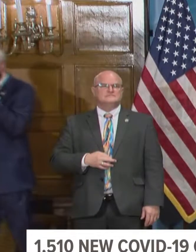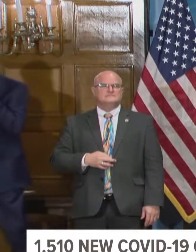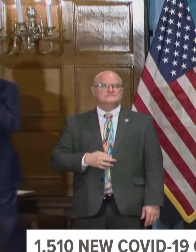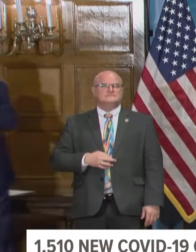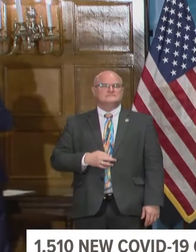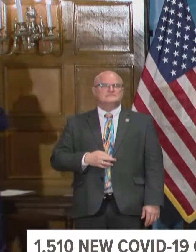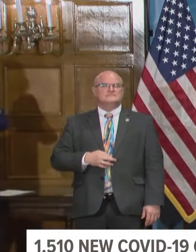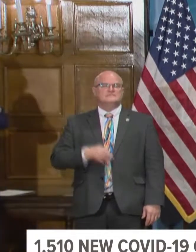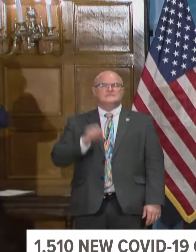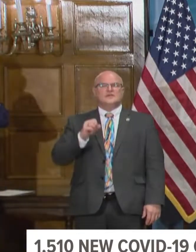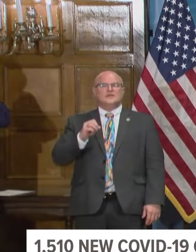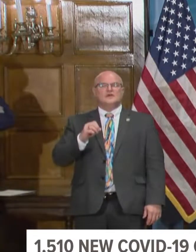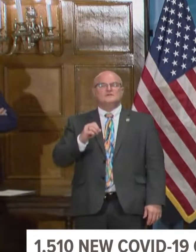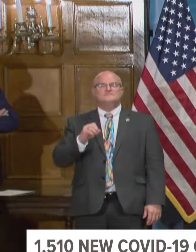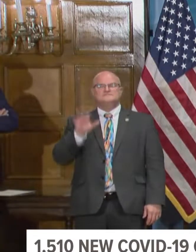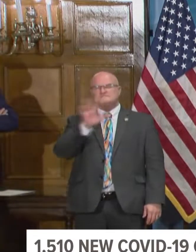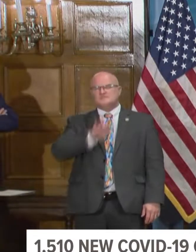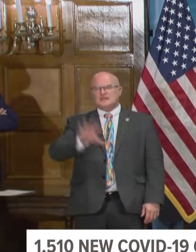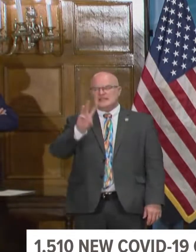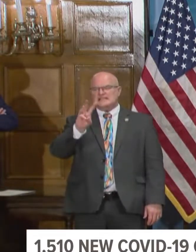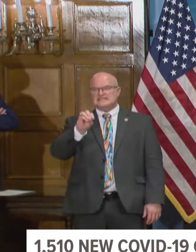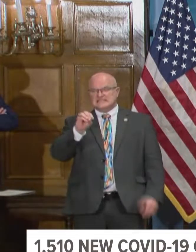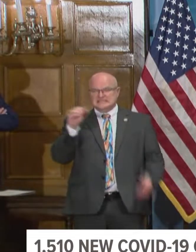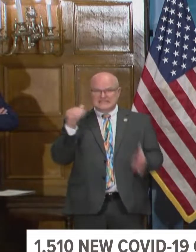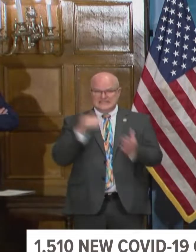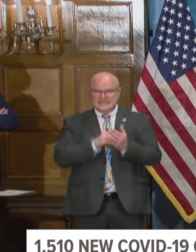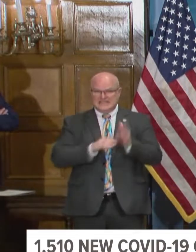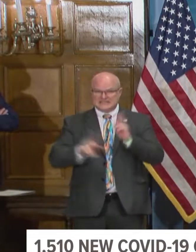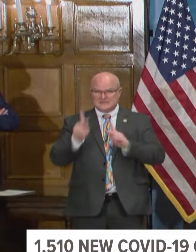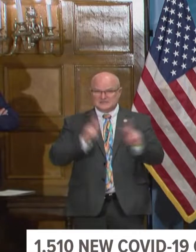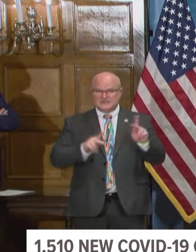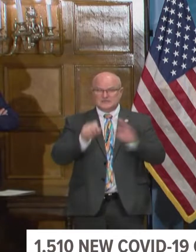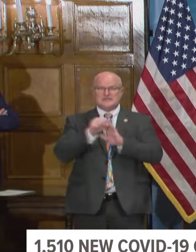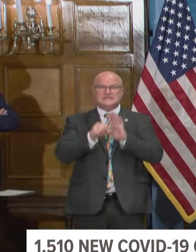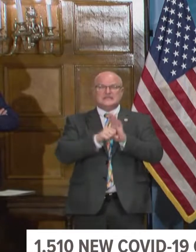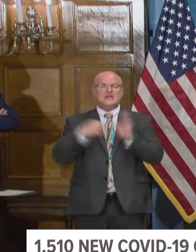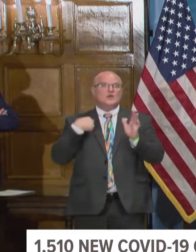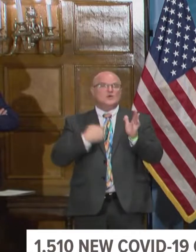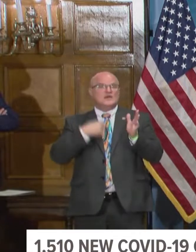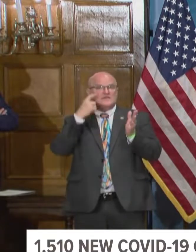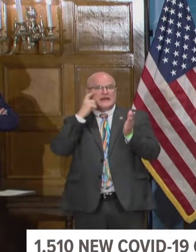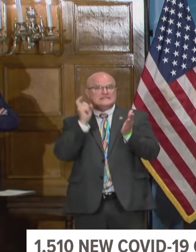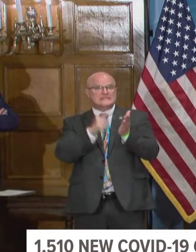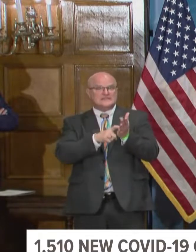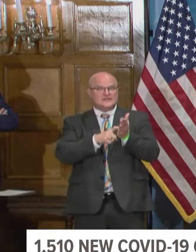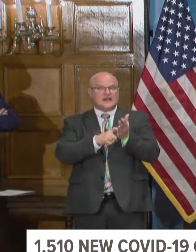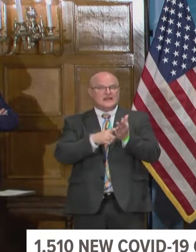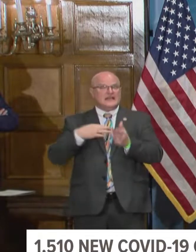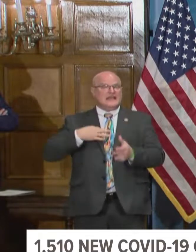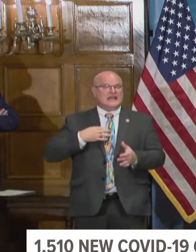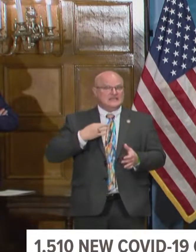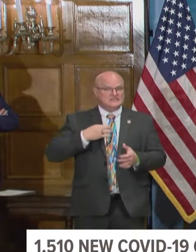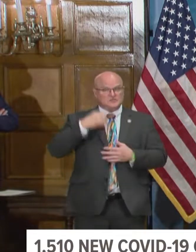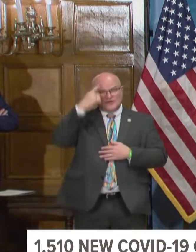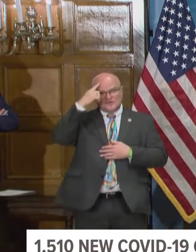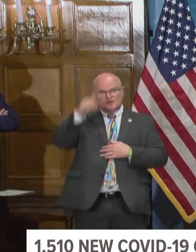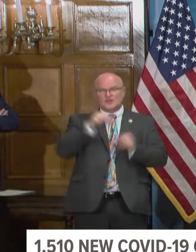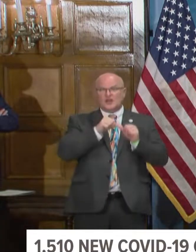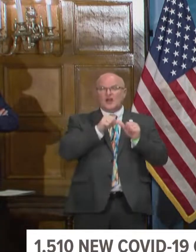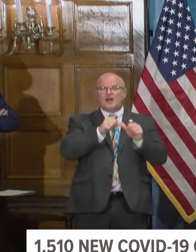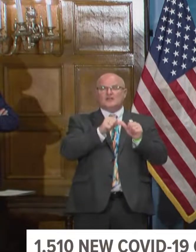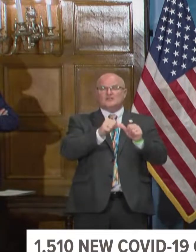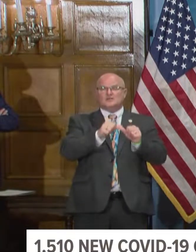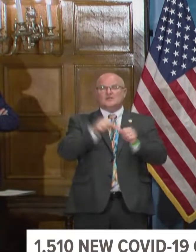So as I said, there's about 60,000 individuals in the state that we've identified that were eligible for the ongoing and